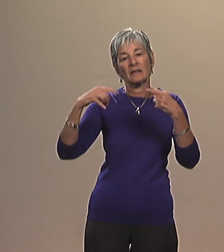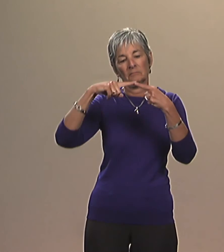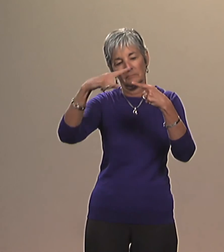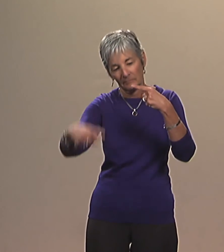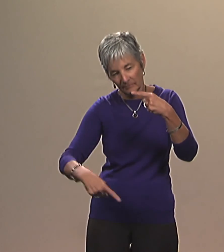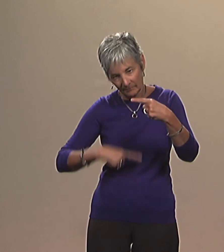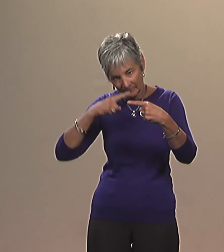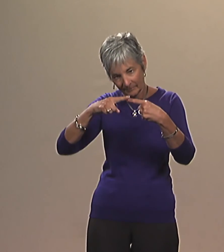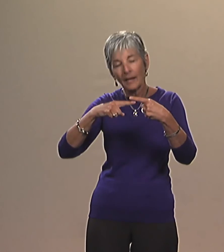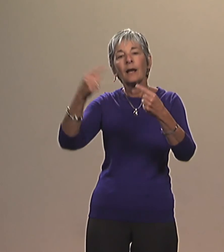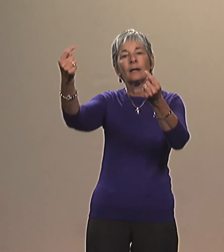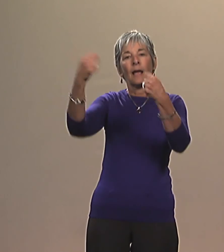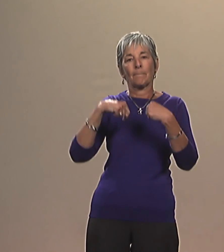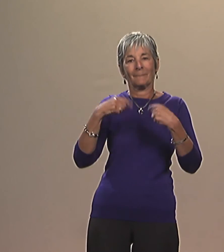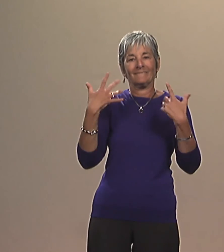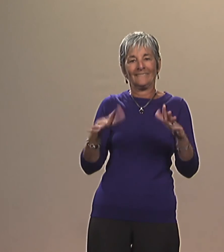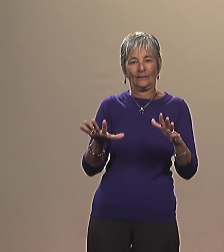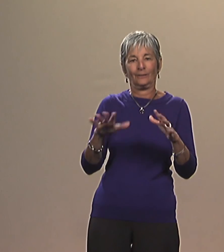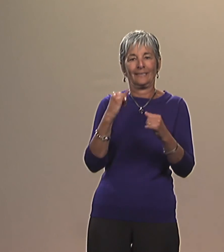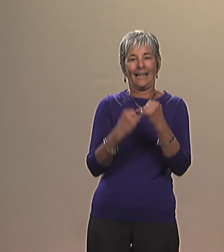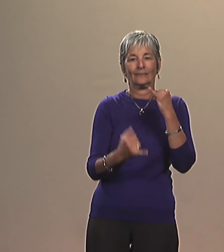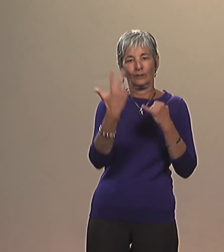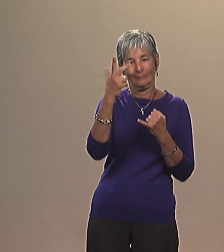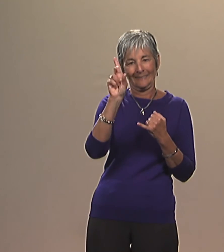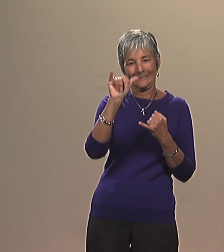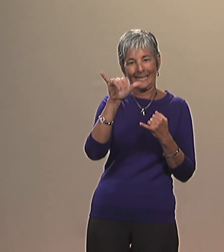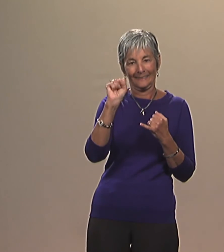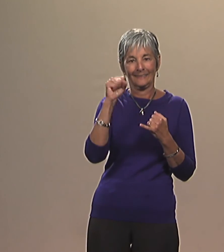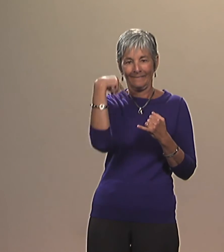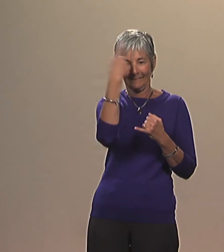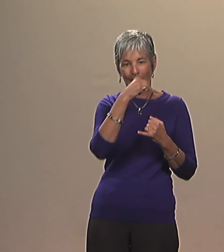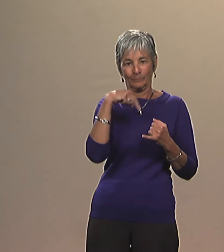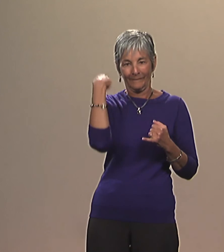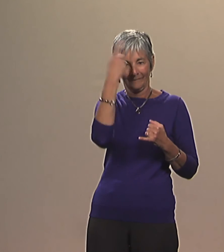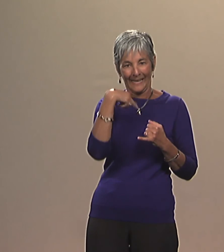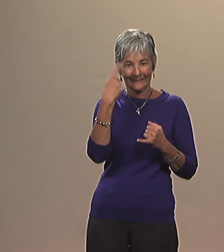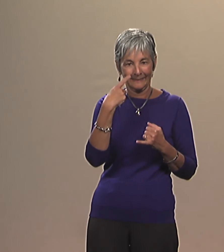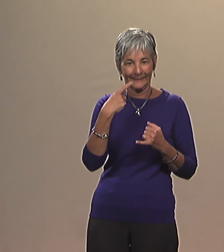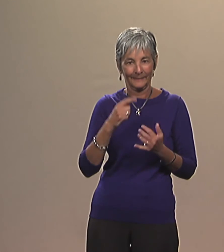online until the end when you return to the campus for another 3 days to complete it in face-to-face sessions.